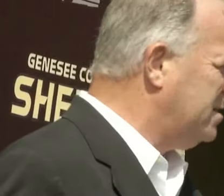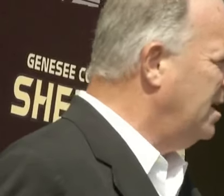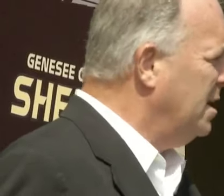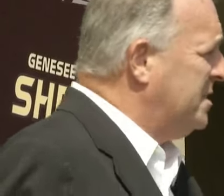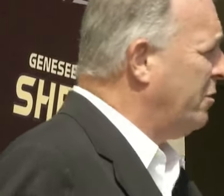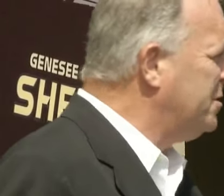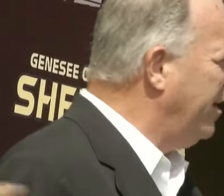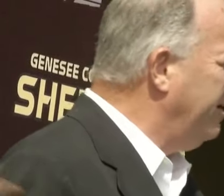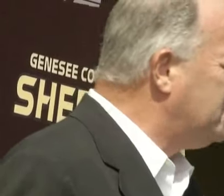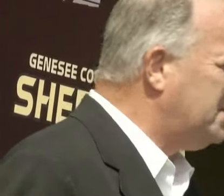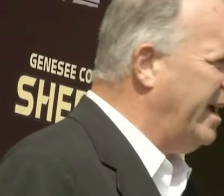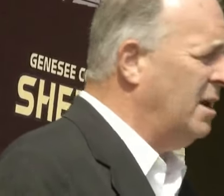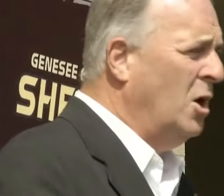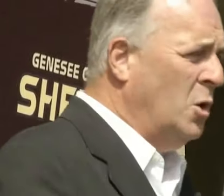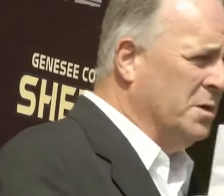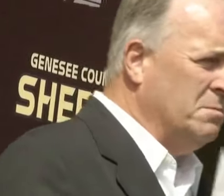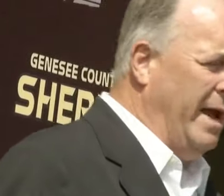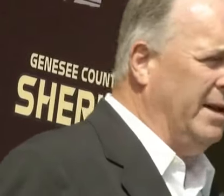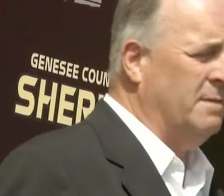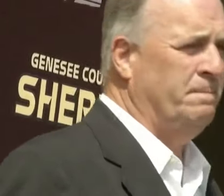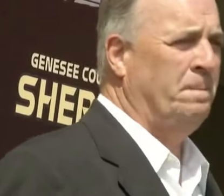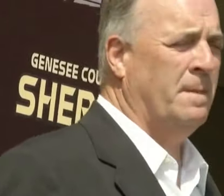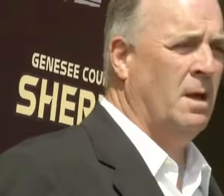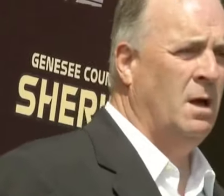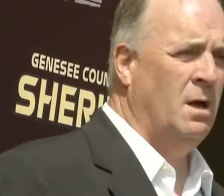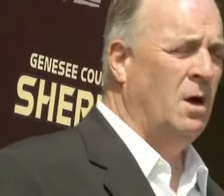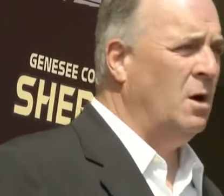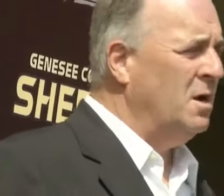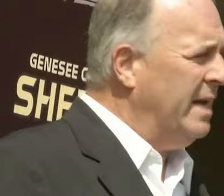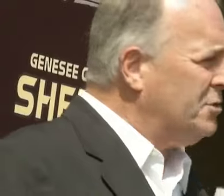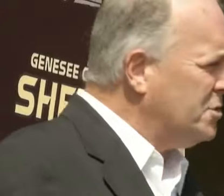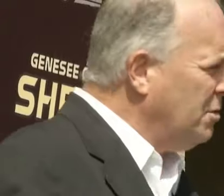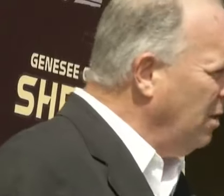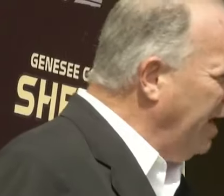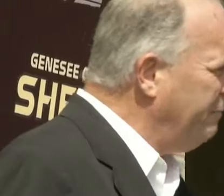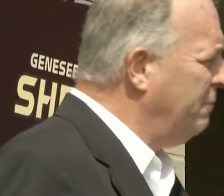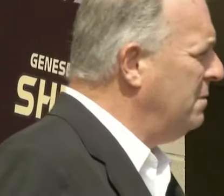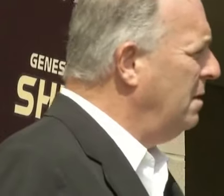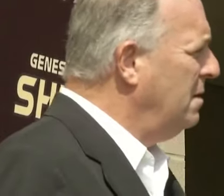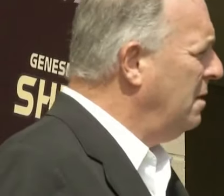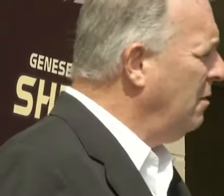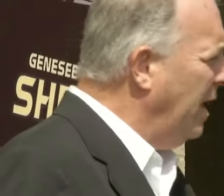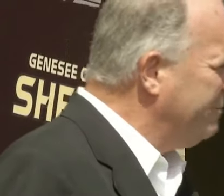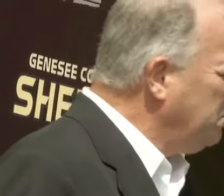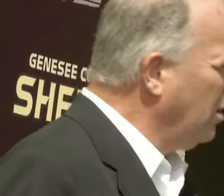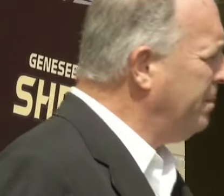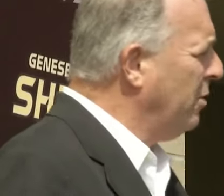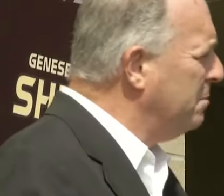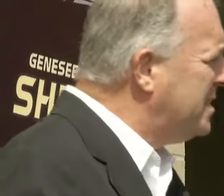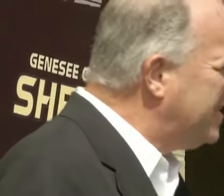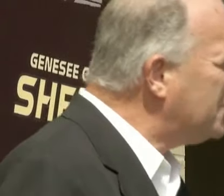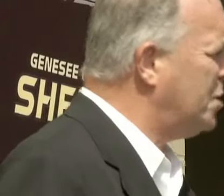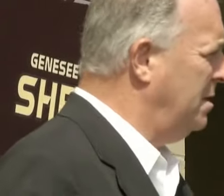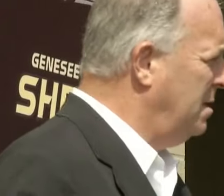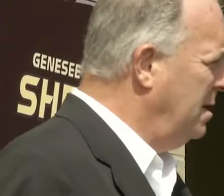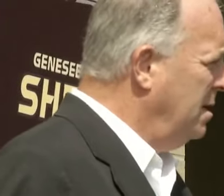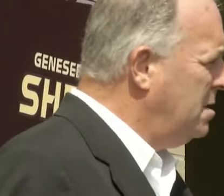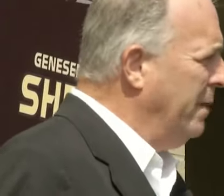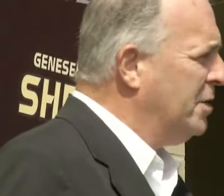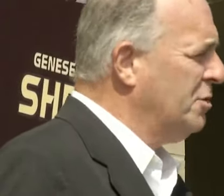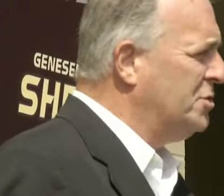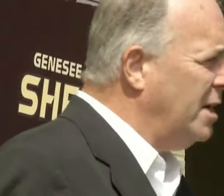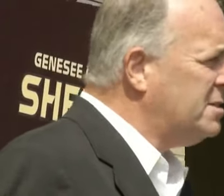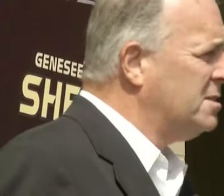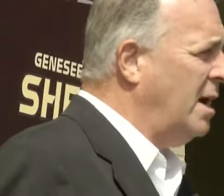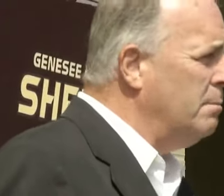all of us, a secretary of state who has made it not just her life, her life's work, but her obsession